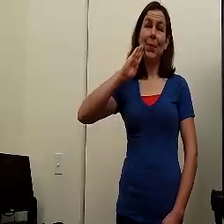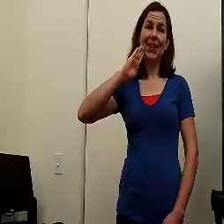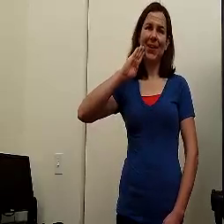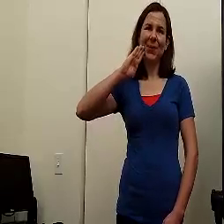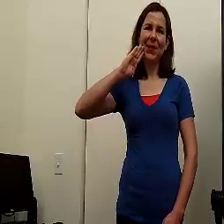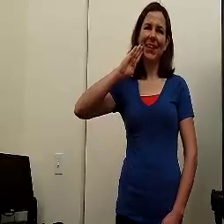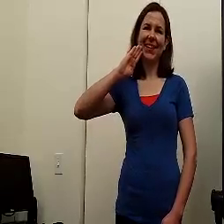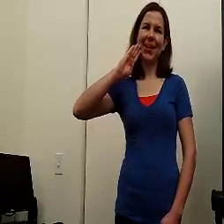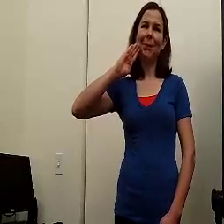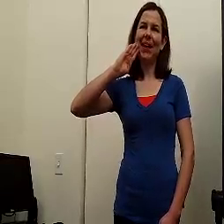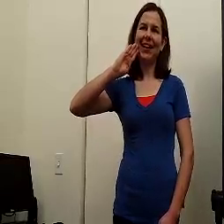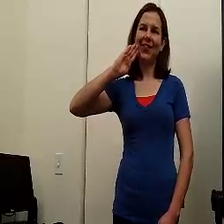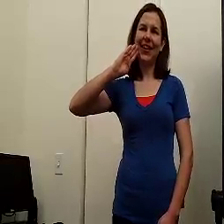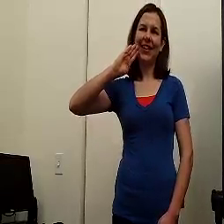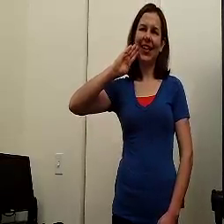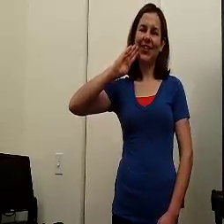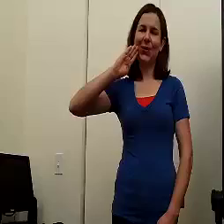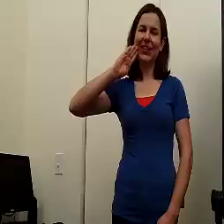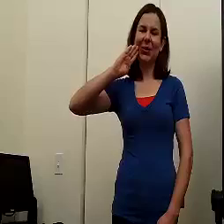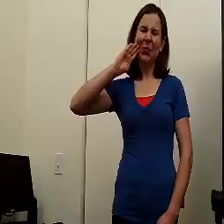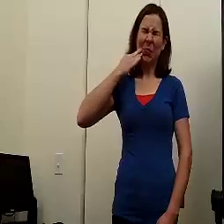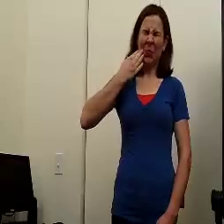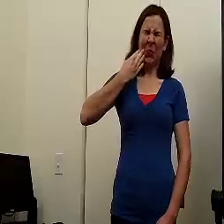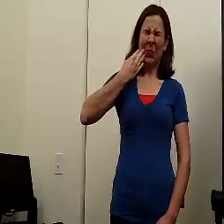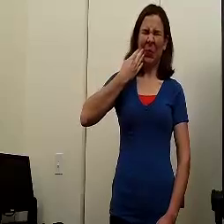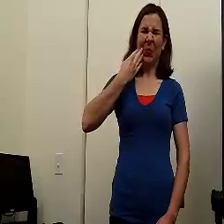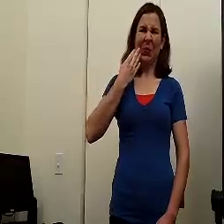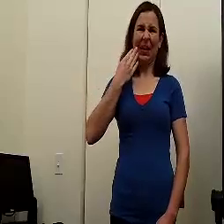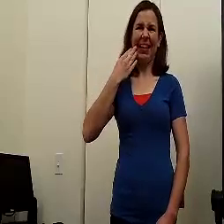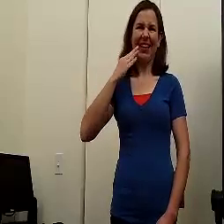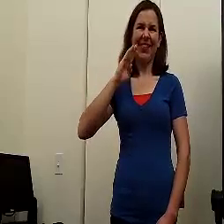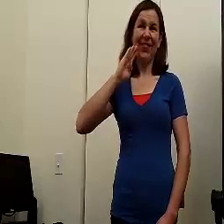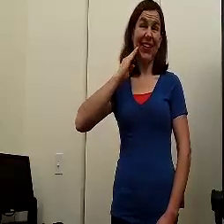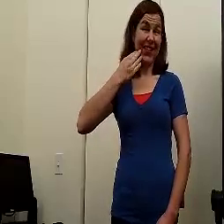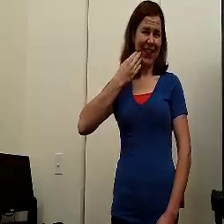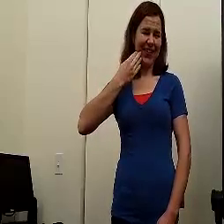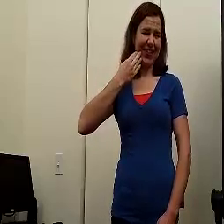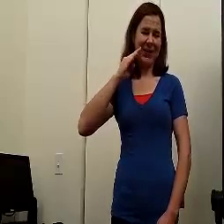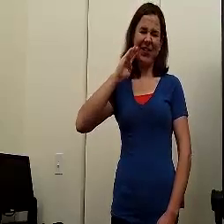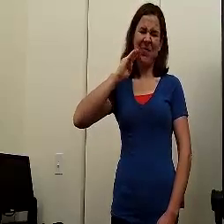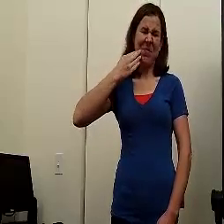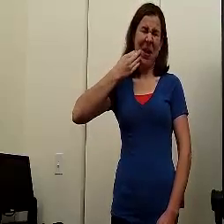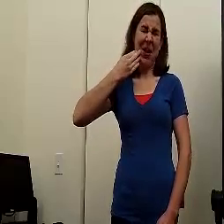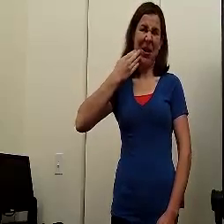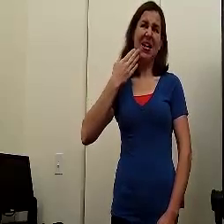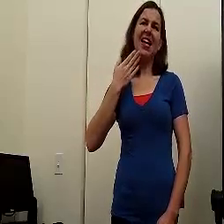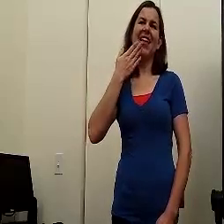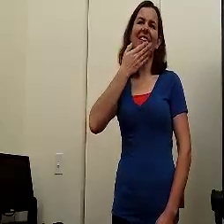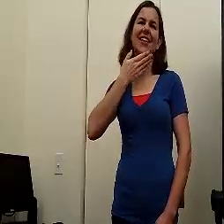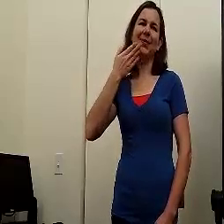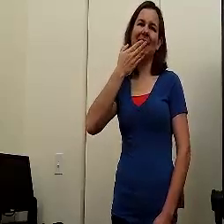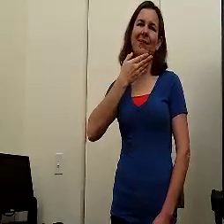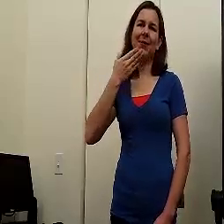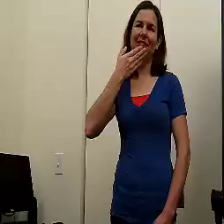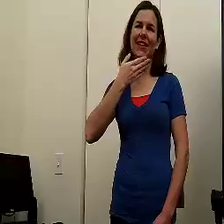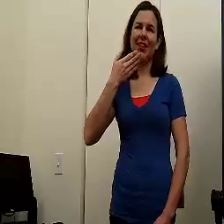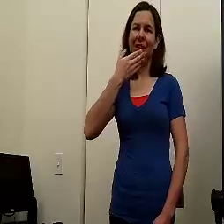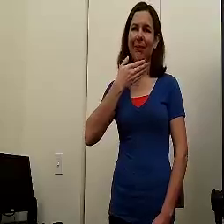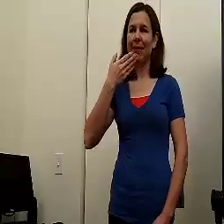So bitter is a bee on your face that twists Ooh, in the face. with the Oh, facial the expression, face. bitter, and then sweet moves in a circle, bitter,